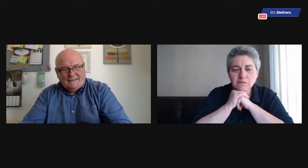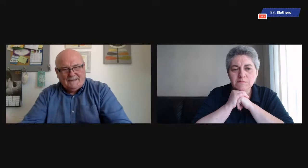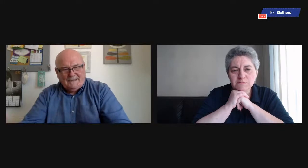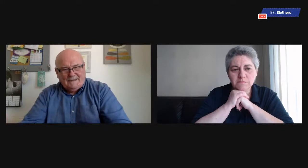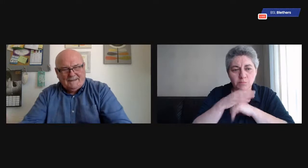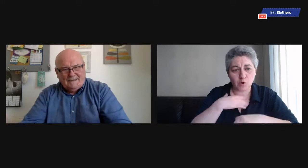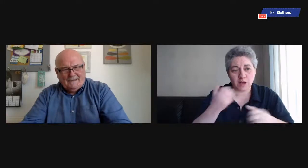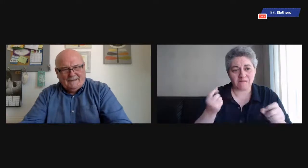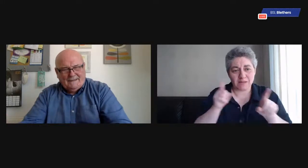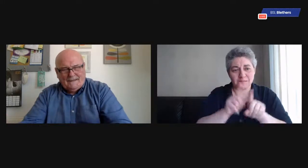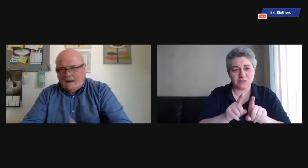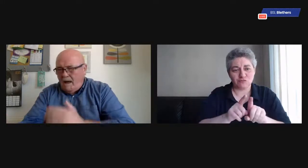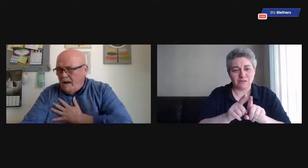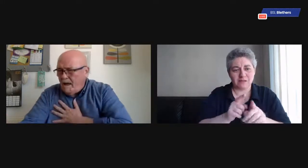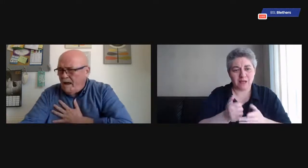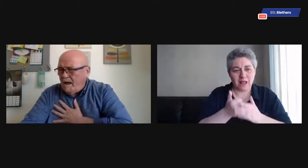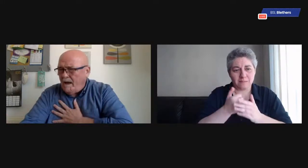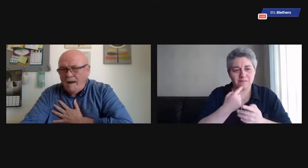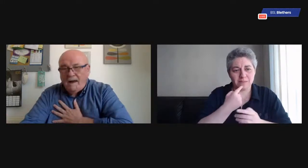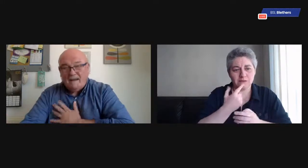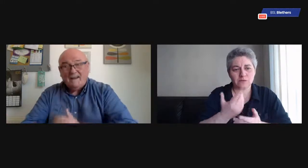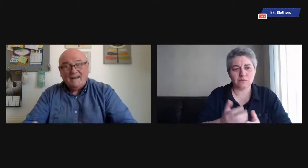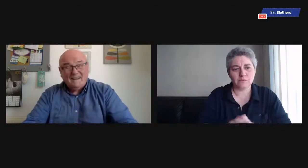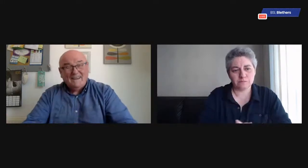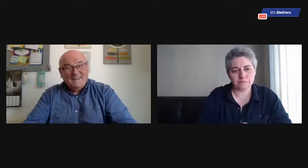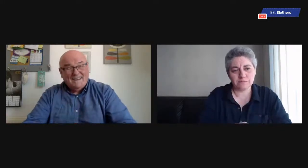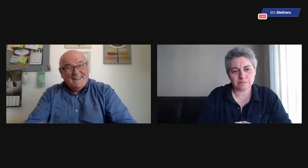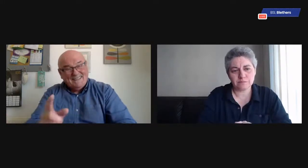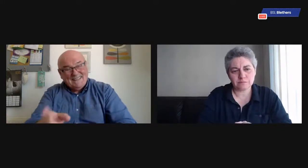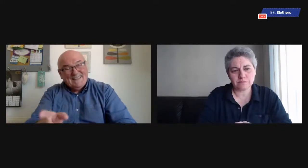didn't understand what the intermediary was. So